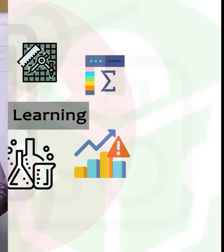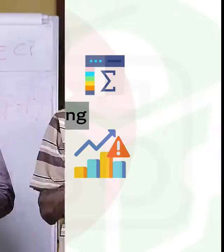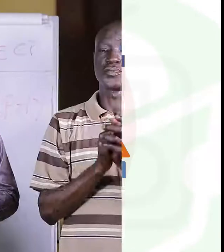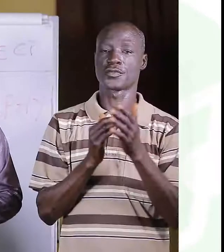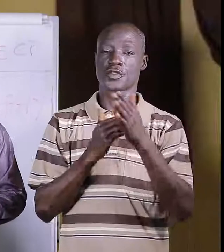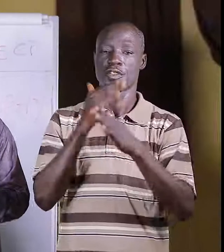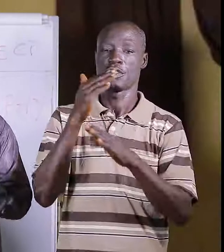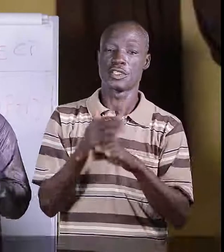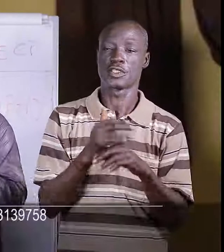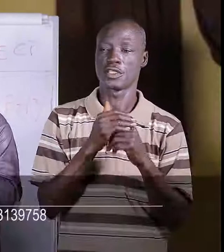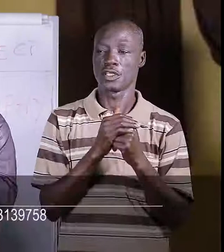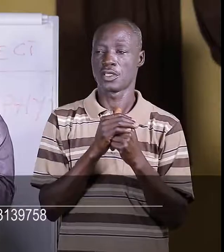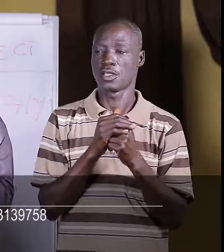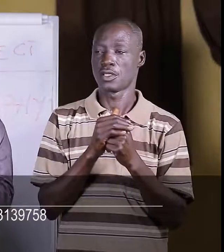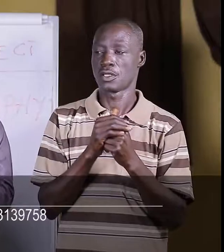Next,